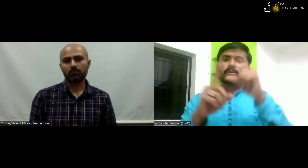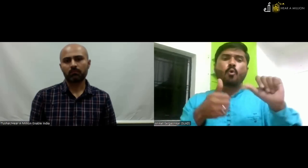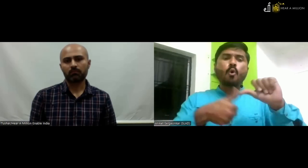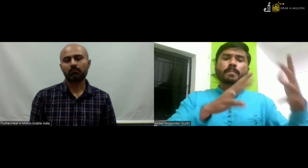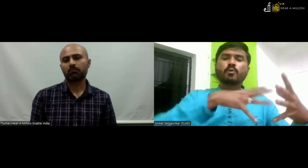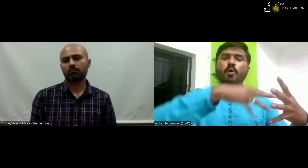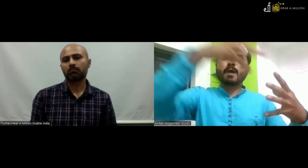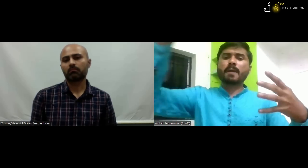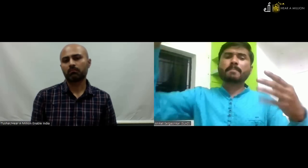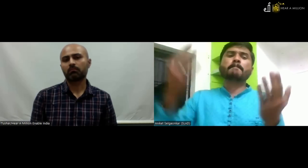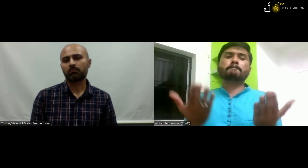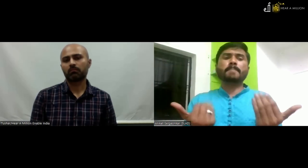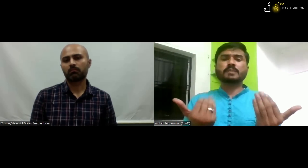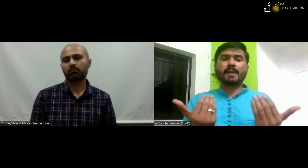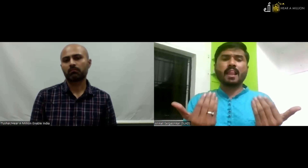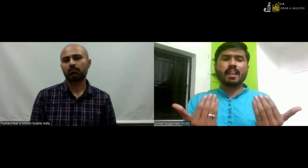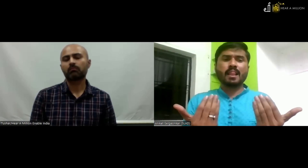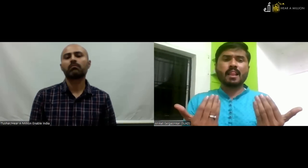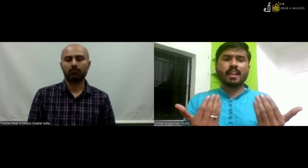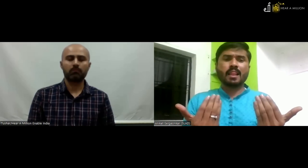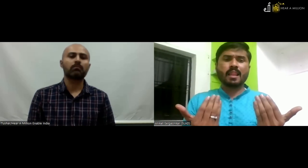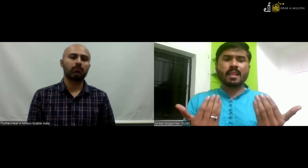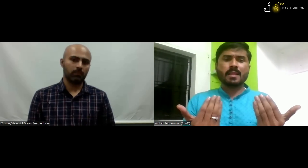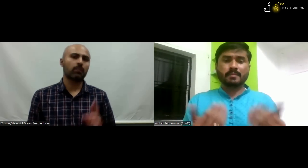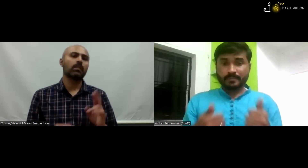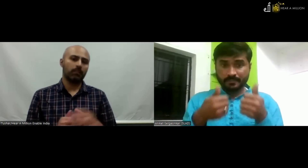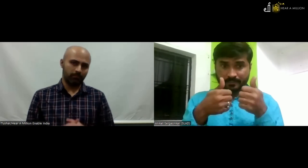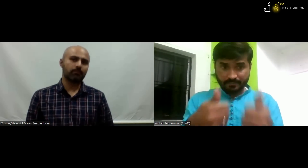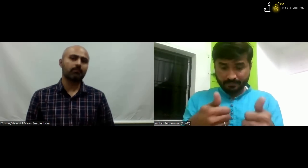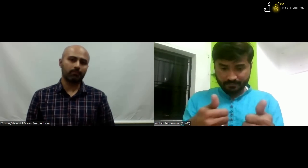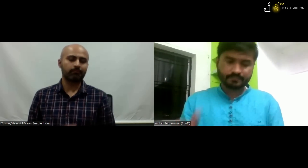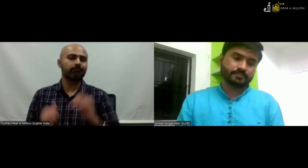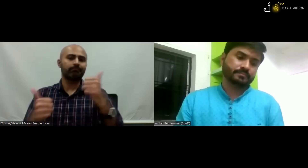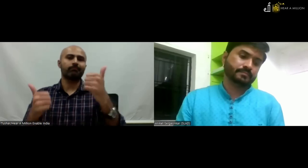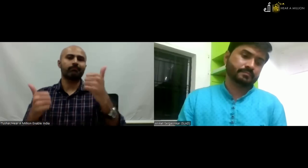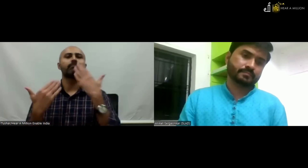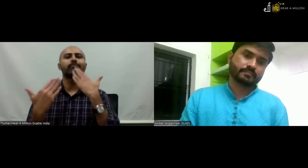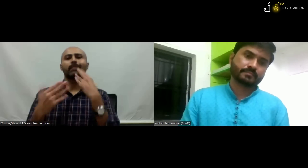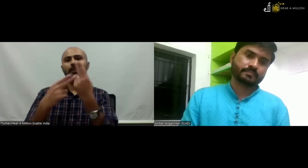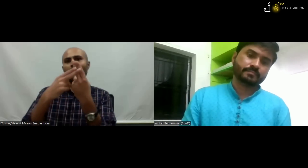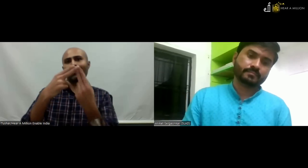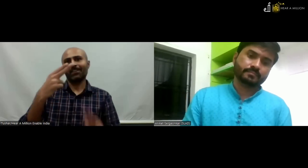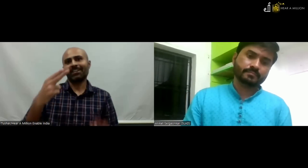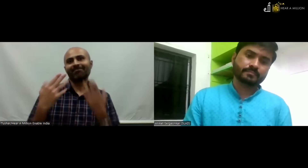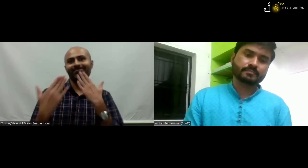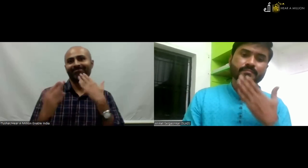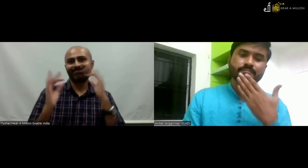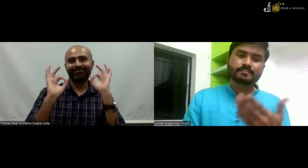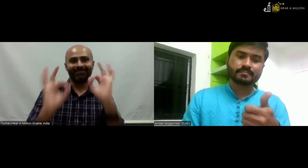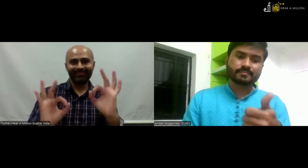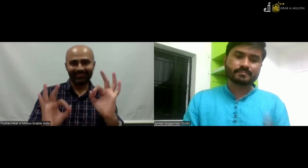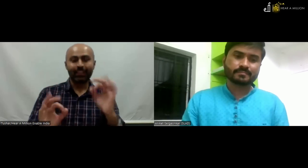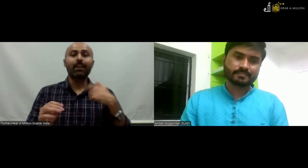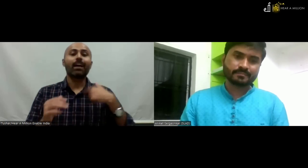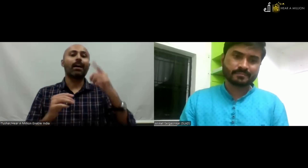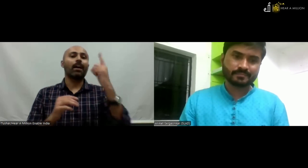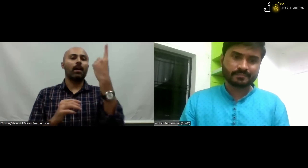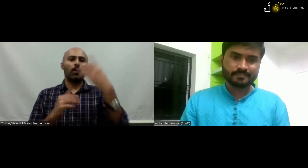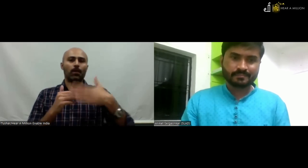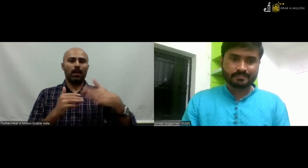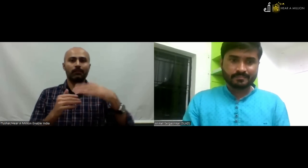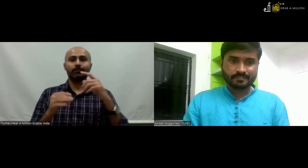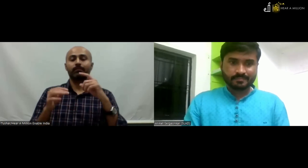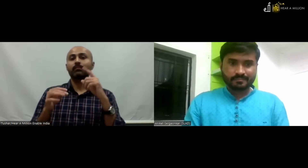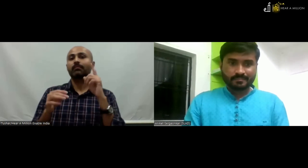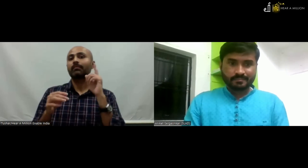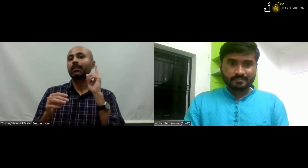court order, so they can mention that if the other court has ordered and that is the contempt of order, if you are